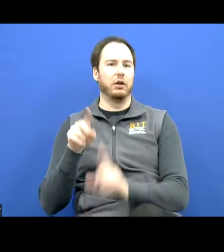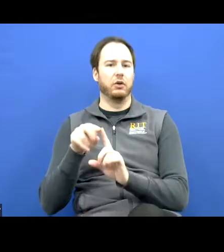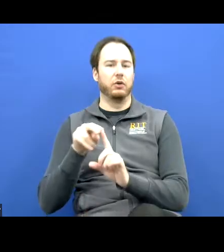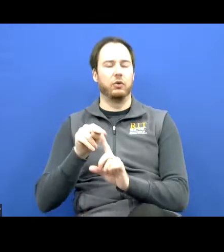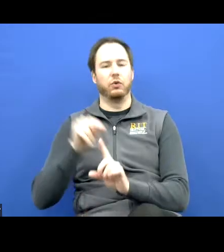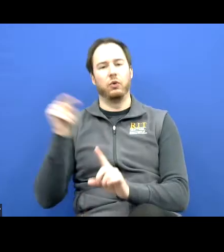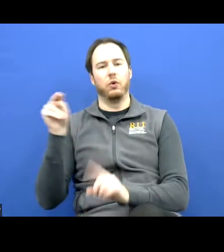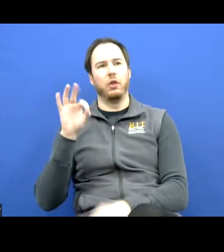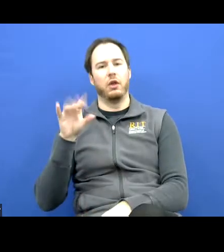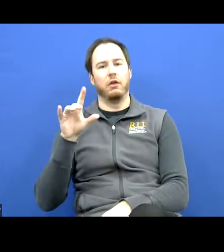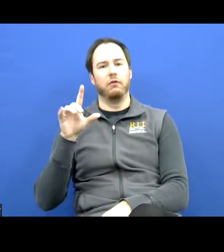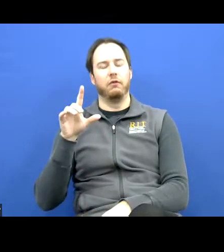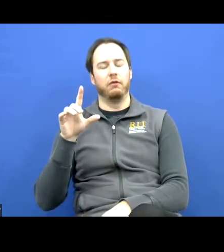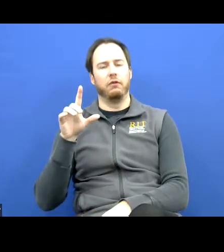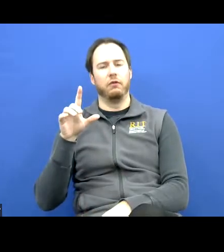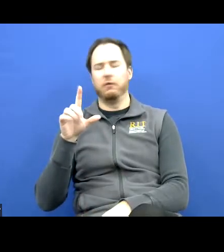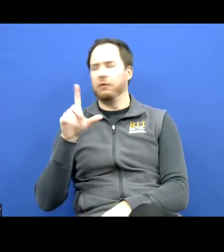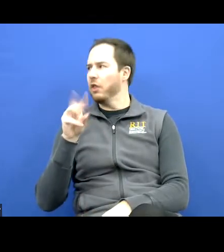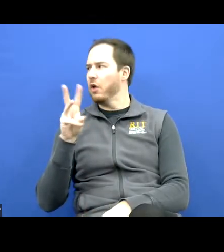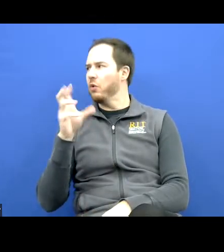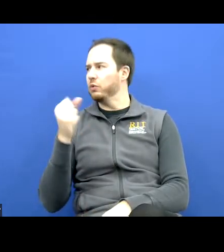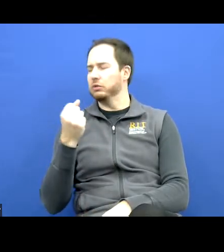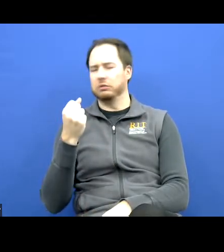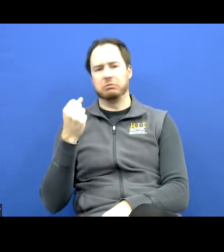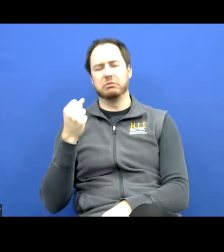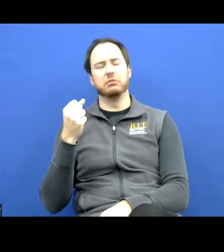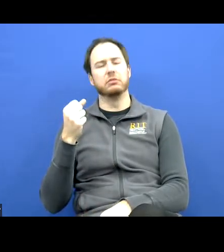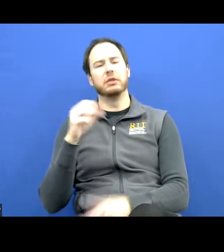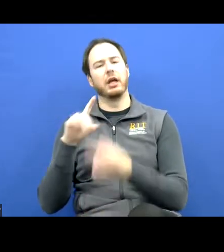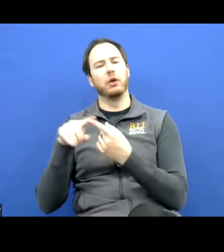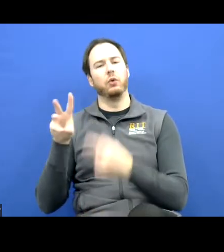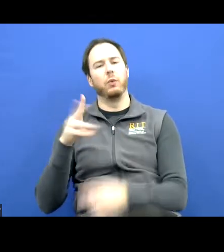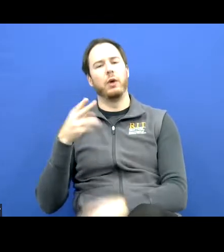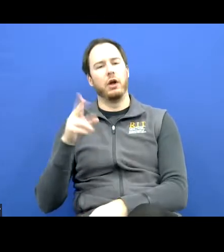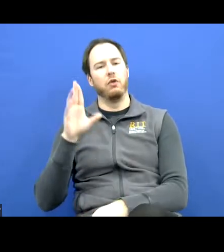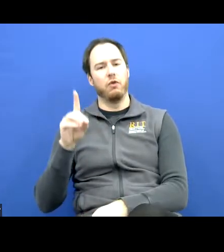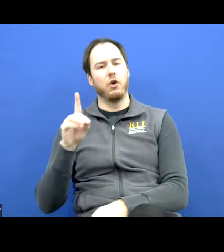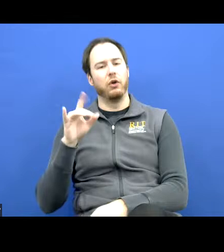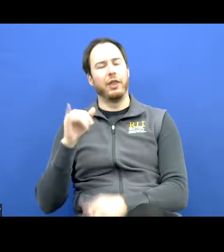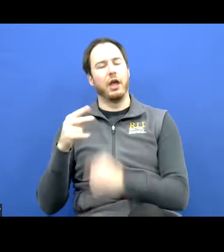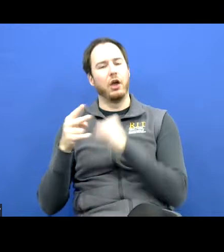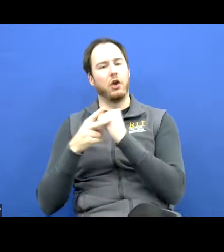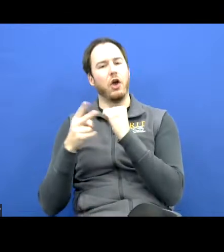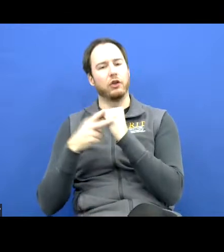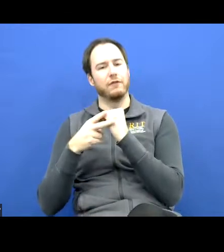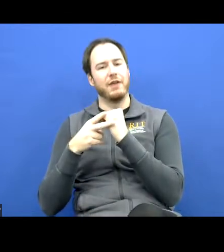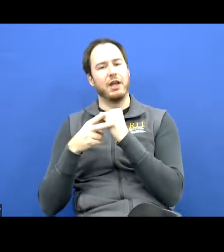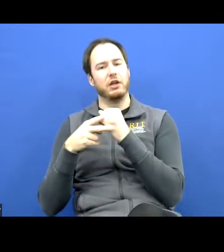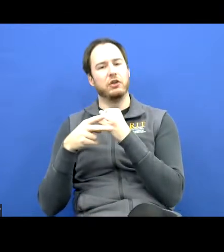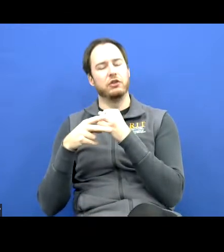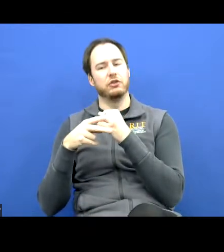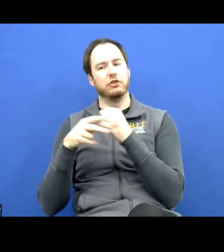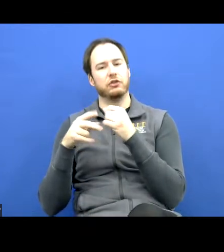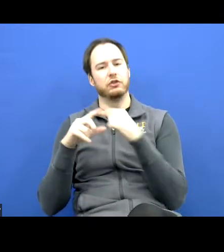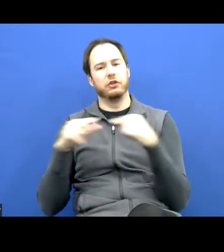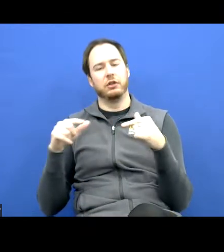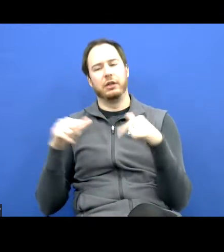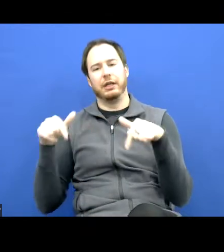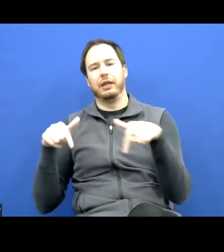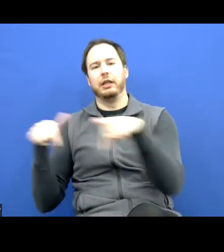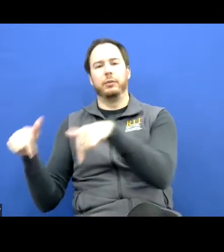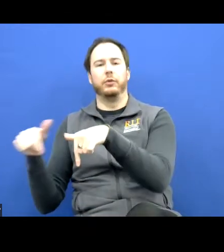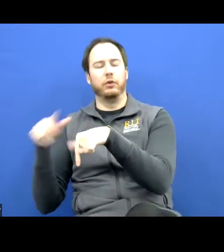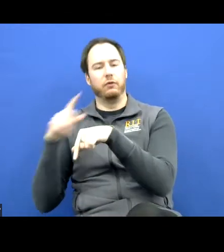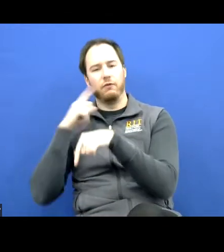now Lowe's is out from Western Road to be a conservation easement along either side of Red Creek. And I know one